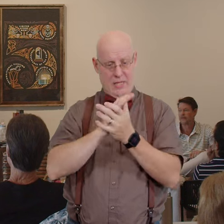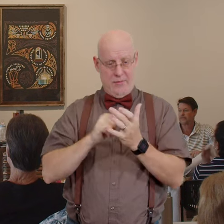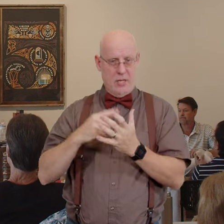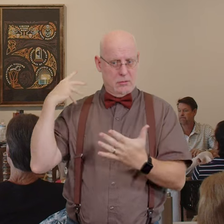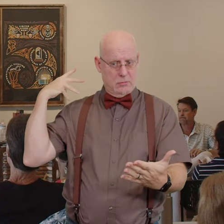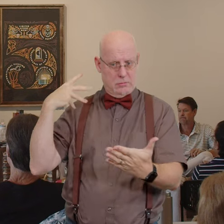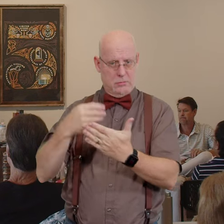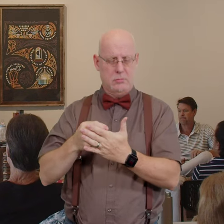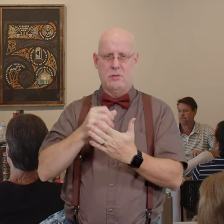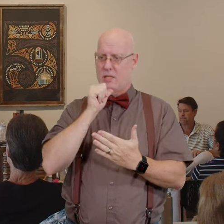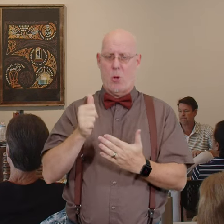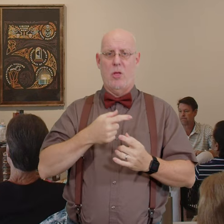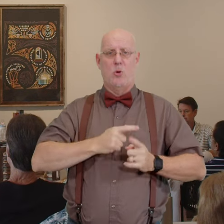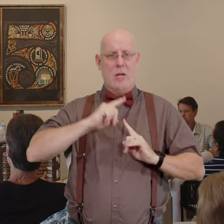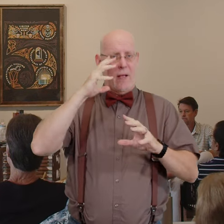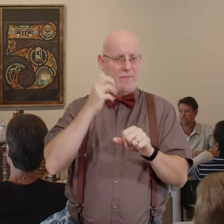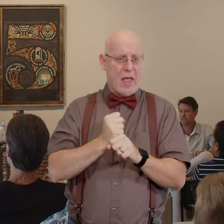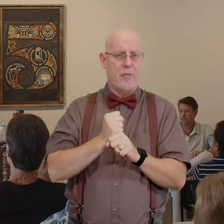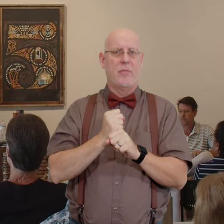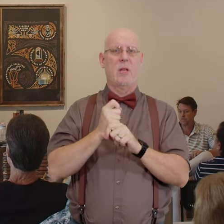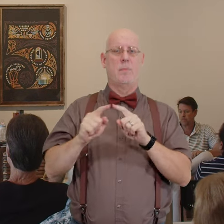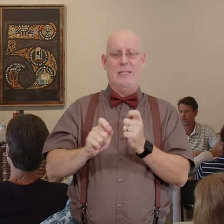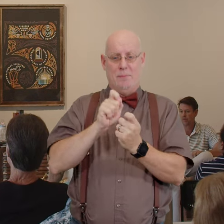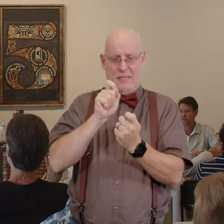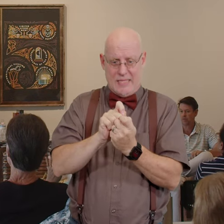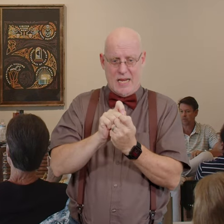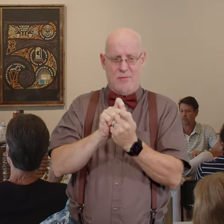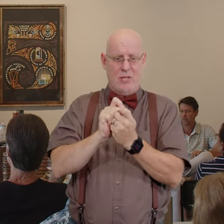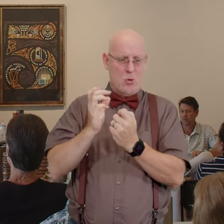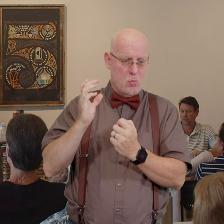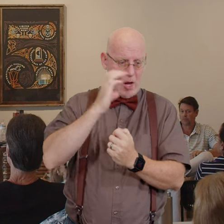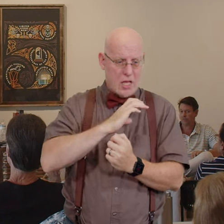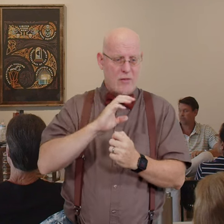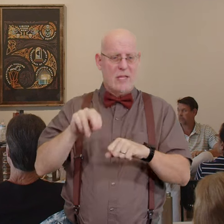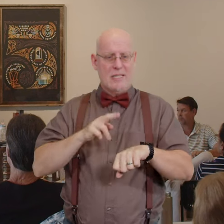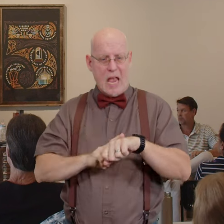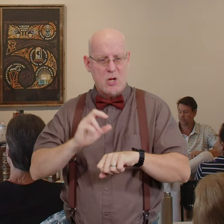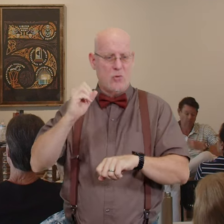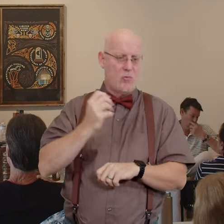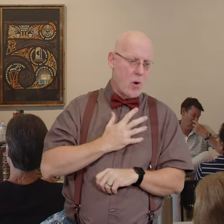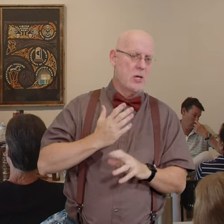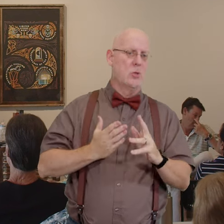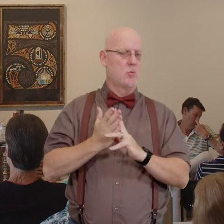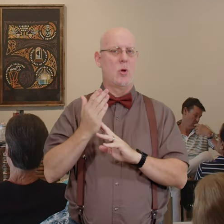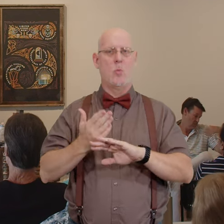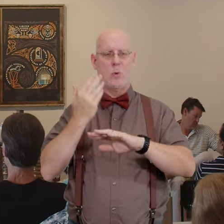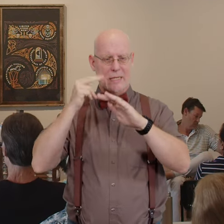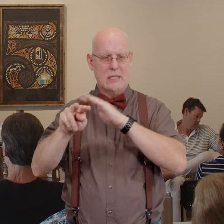have believed this throughout the centuries, and not just the Christian faith, but specifically this radicality of the nature of grace